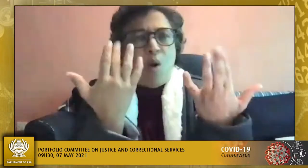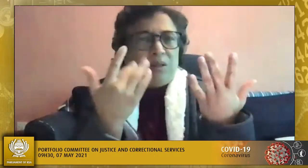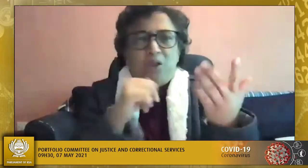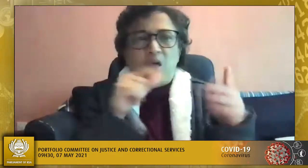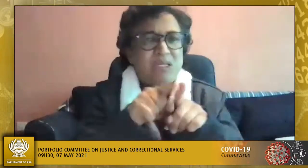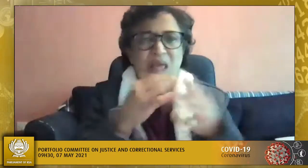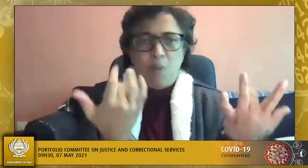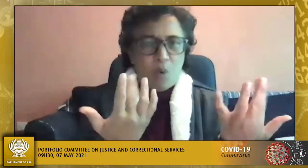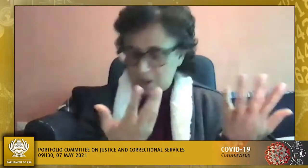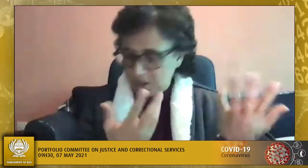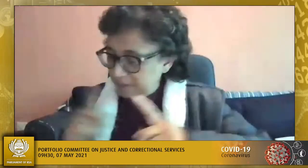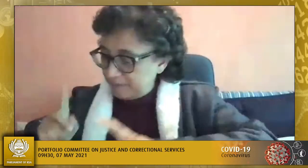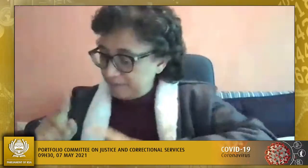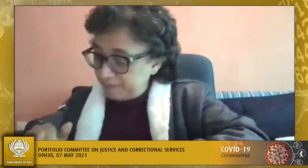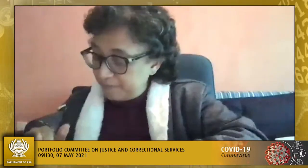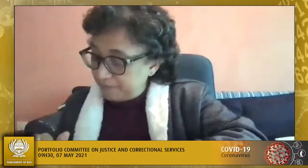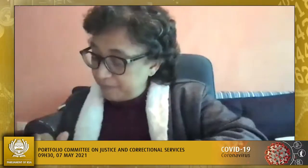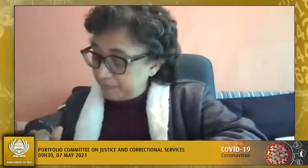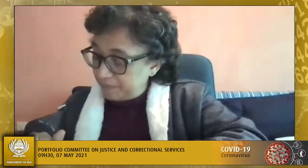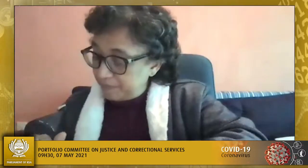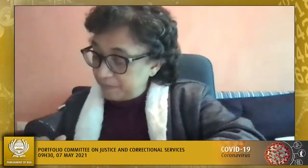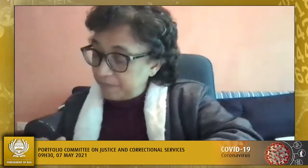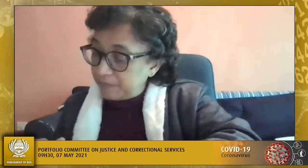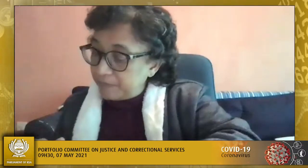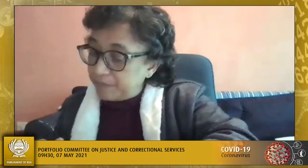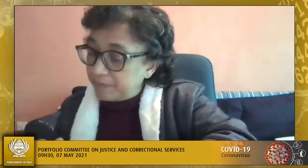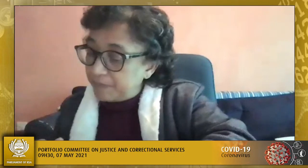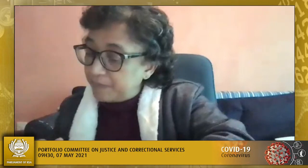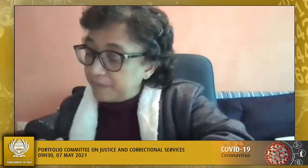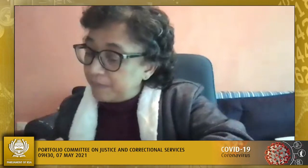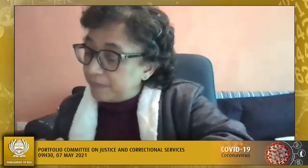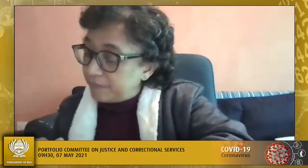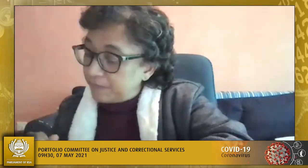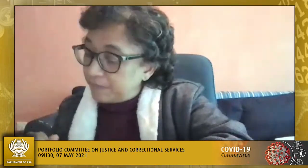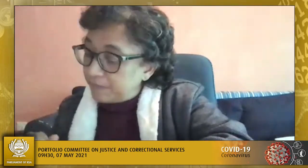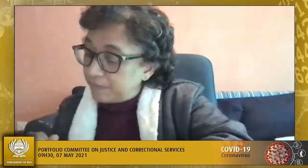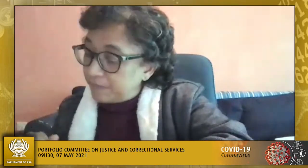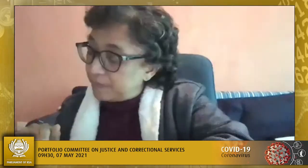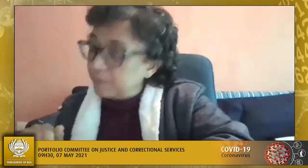they are not the same and and and and what is not the same